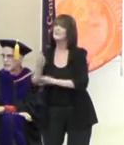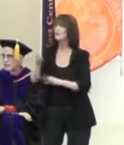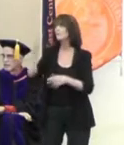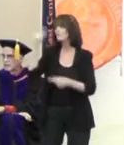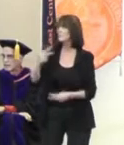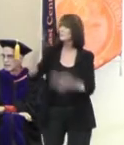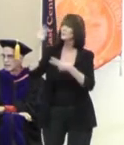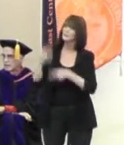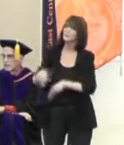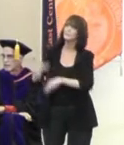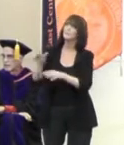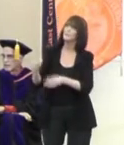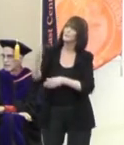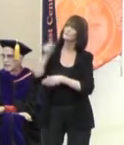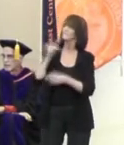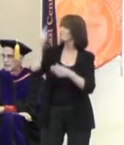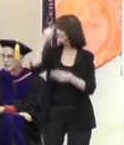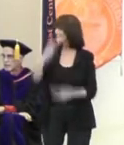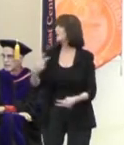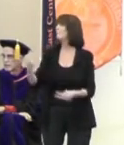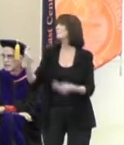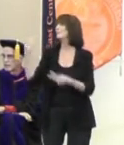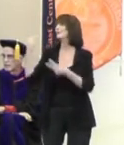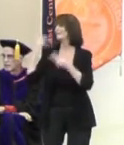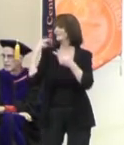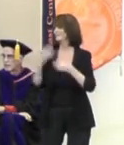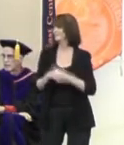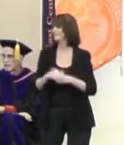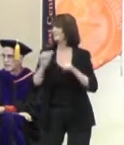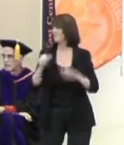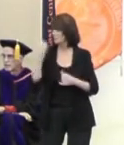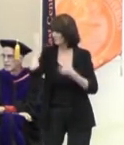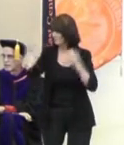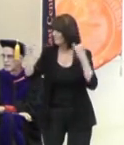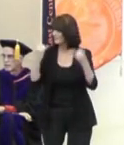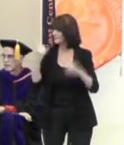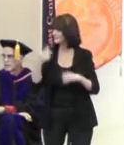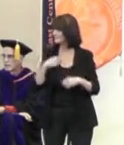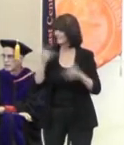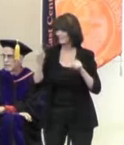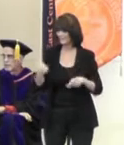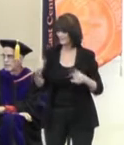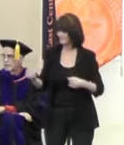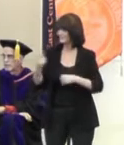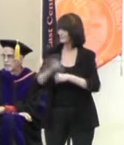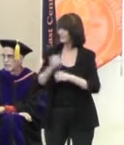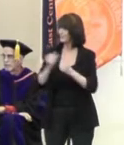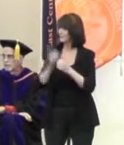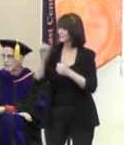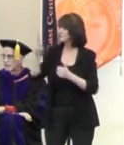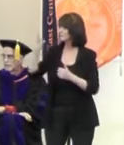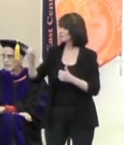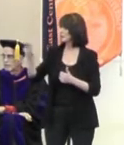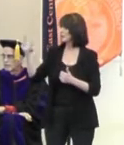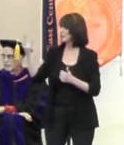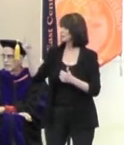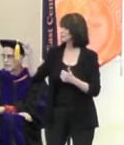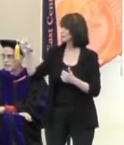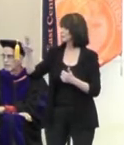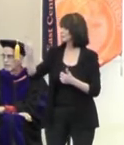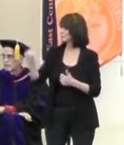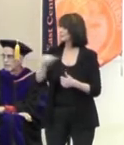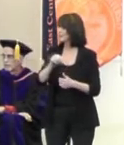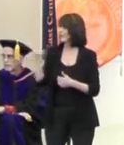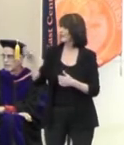yeah, I'm drifting back, but memories. Can you imagine me coming down here today with Jerry Johnson, who he and his wife